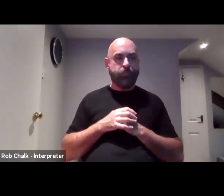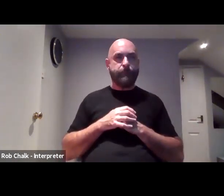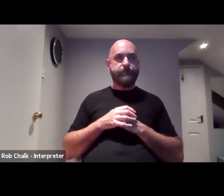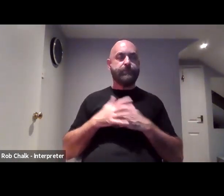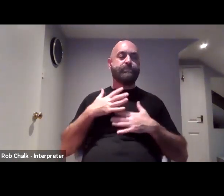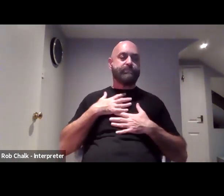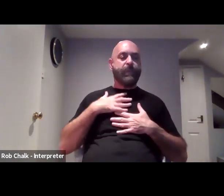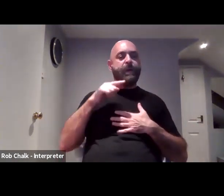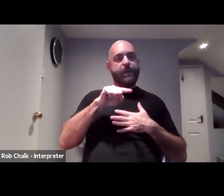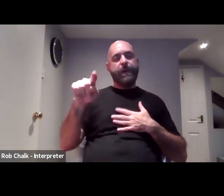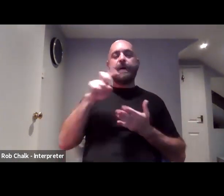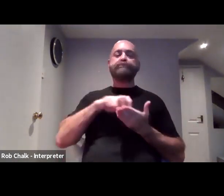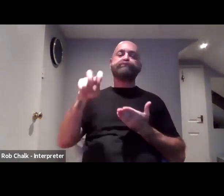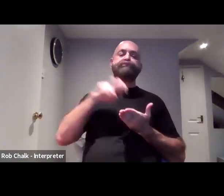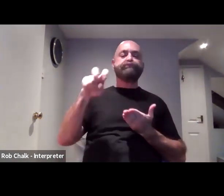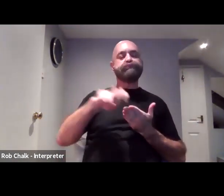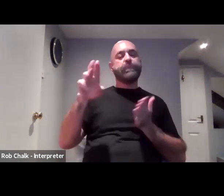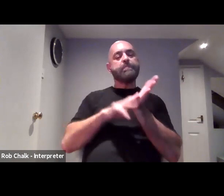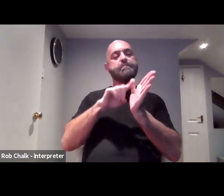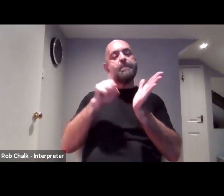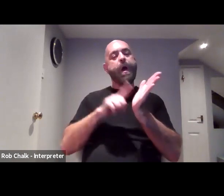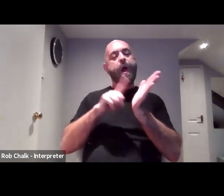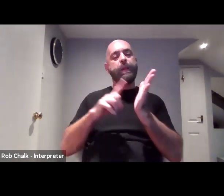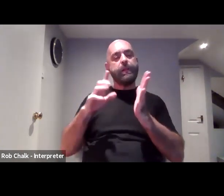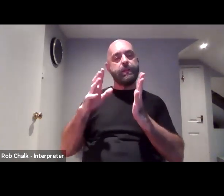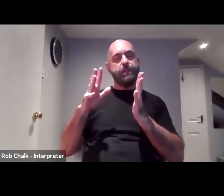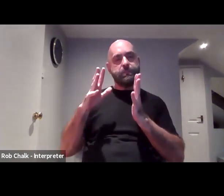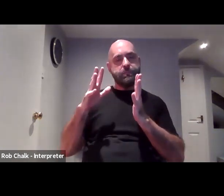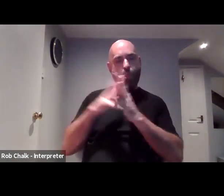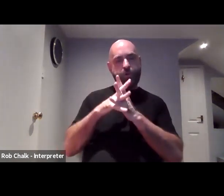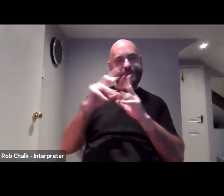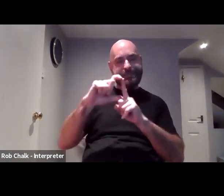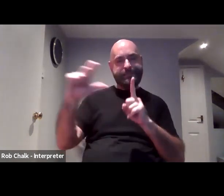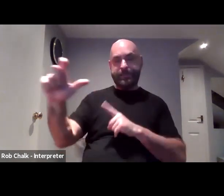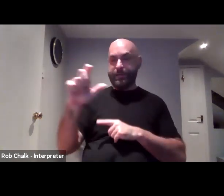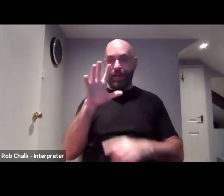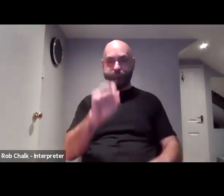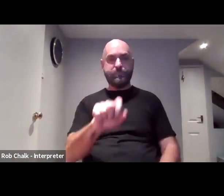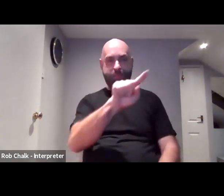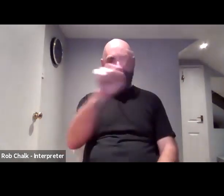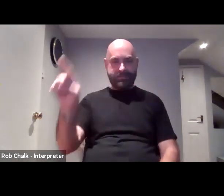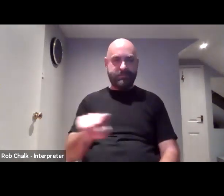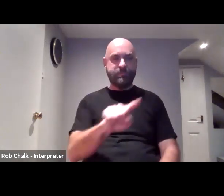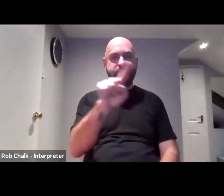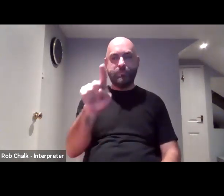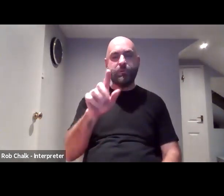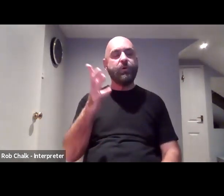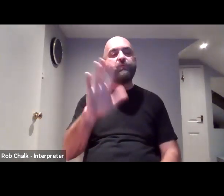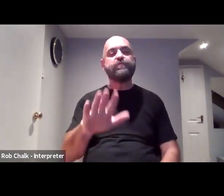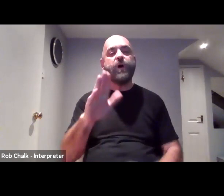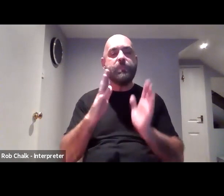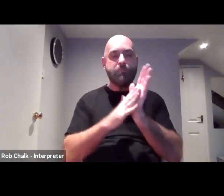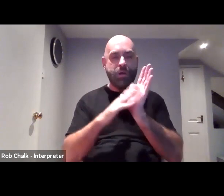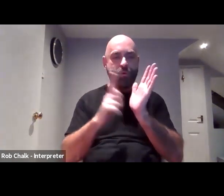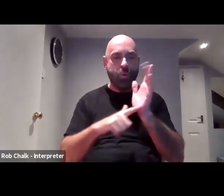was wandering in the mall in Washington, D.C., and came across this from Martin